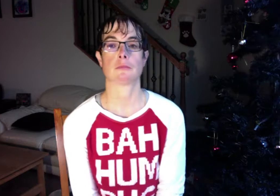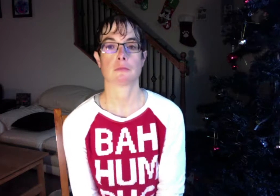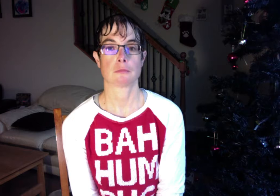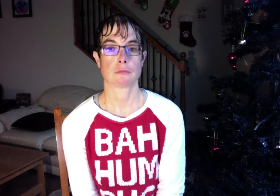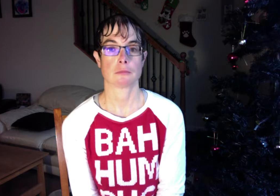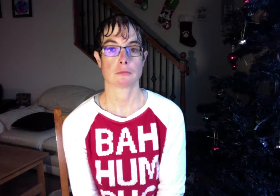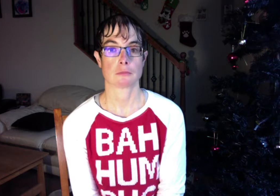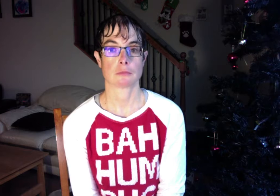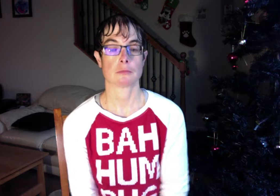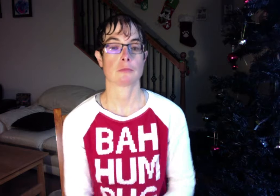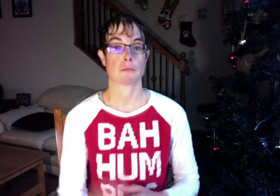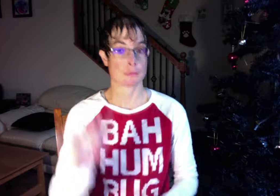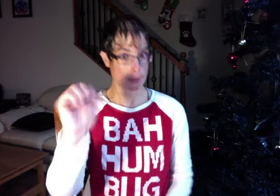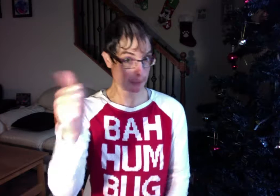10 seconds to wrap up.